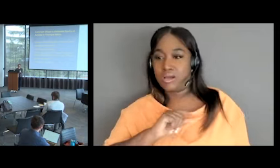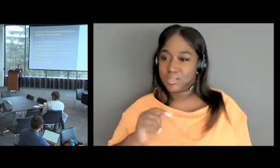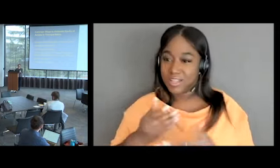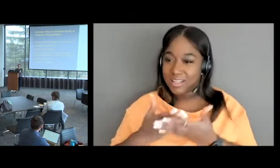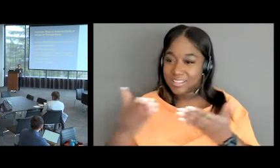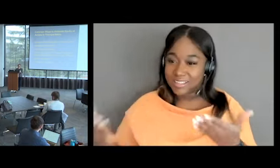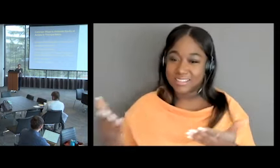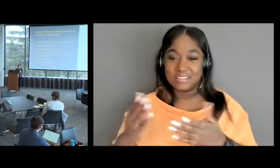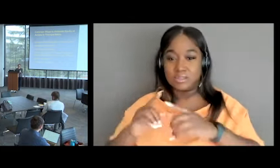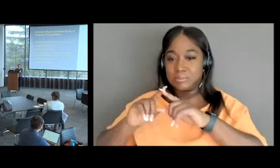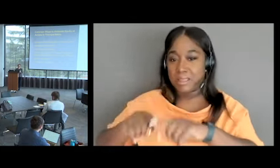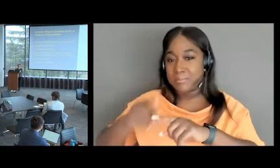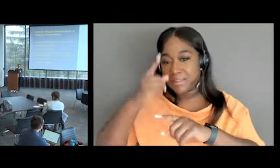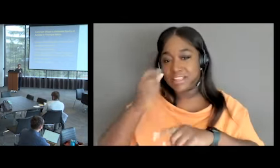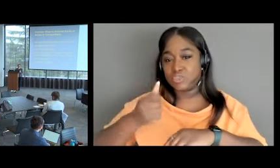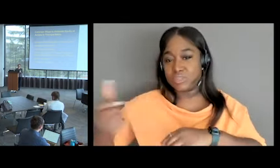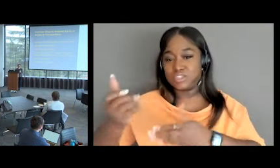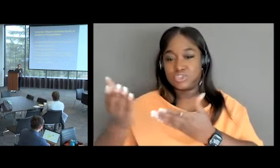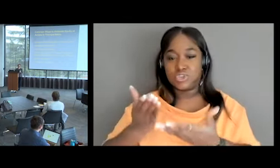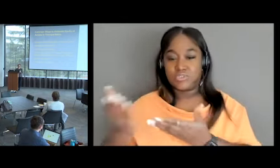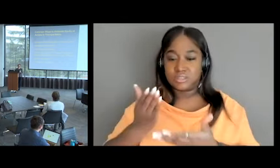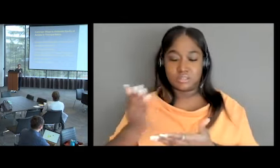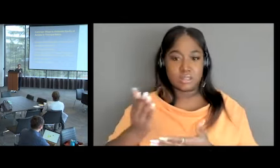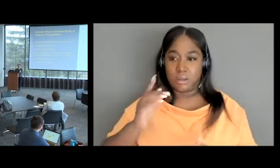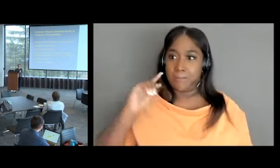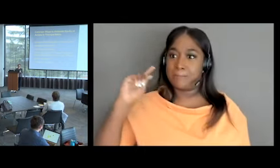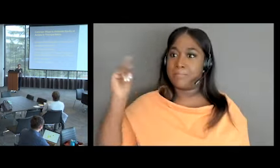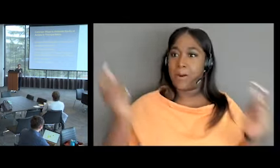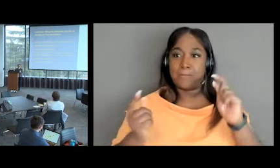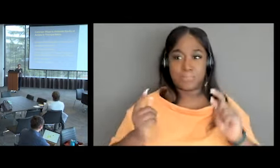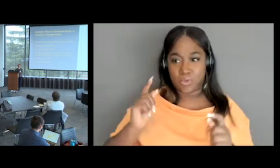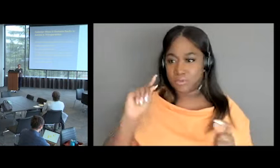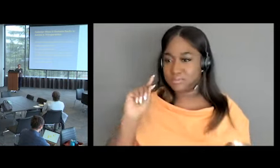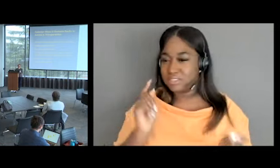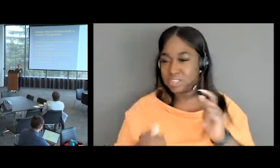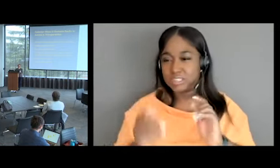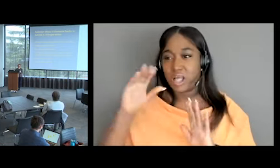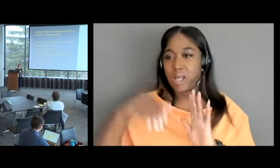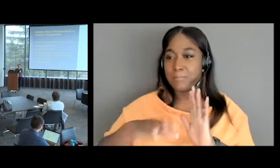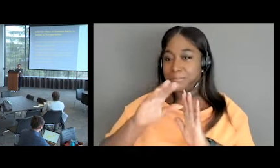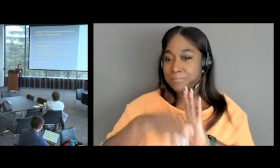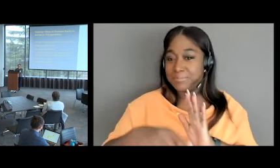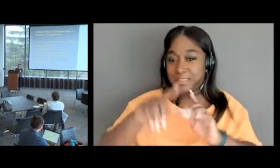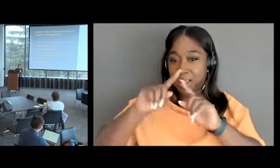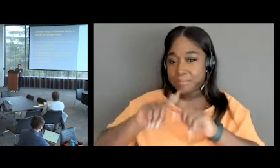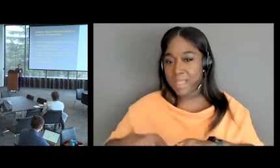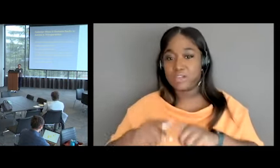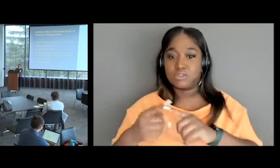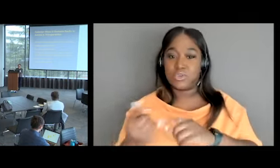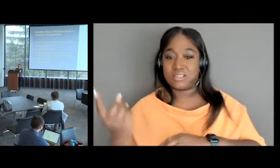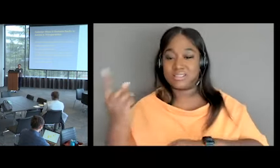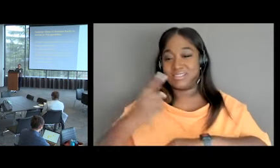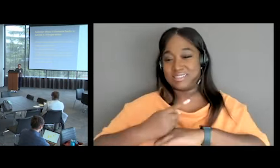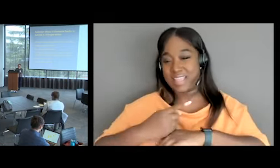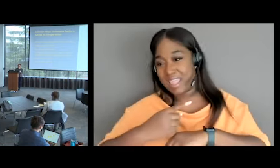of the day or different times of the week. And also getting around on sidewalks can be very daytime dependent. If there's no lighting, it might be dangerous at